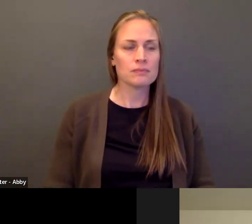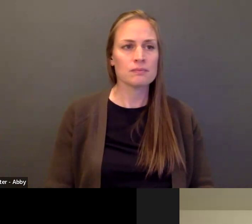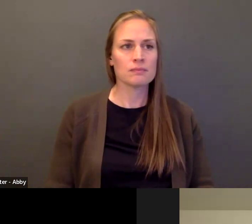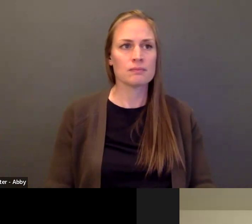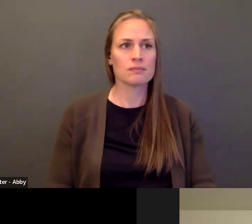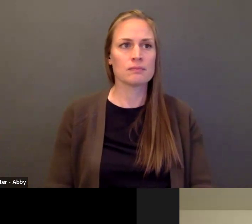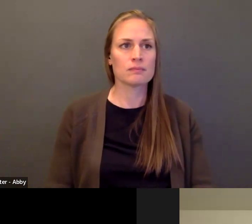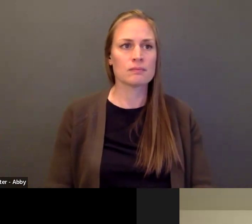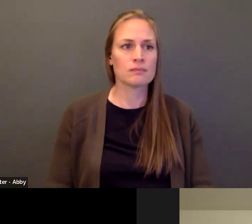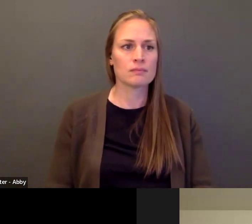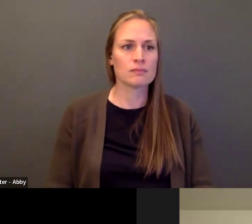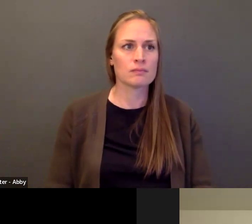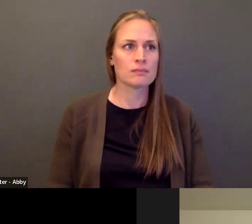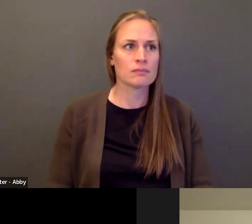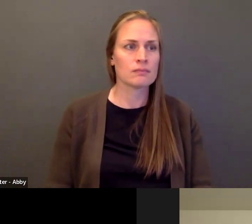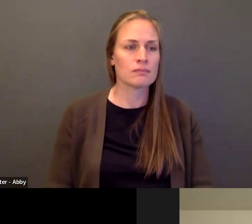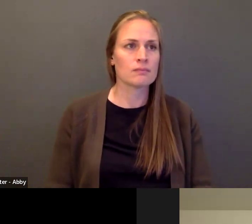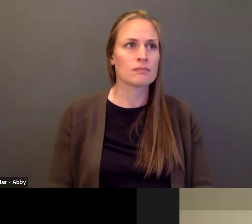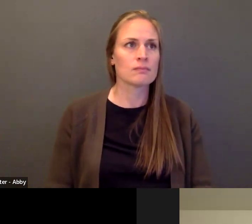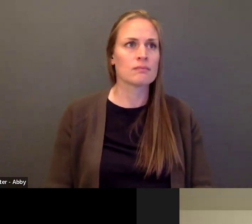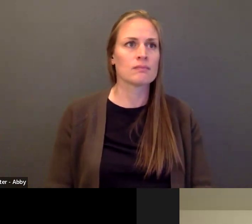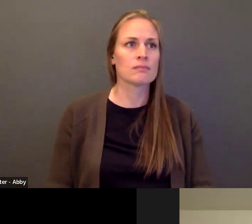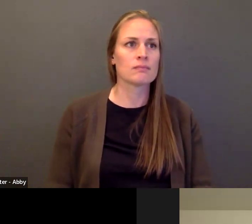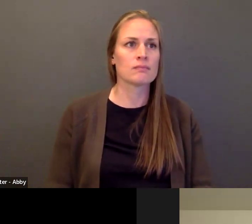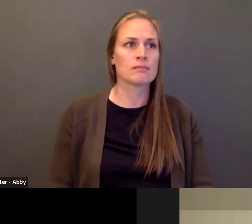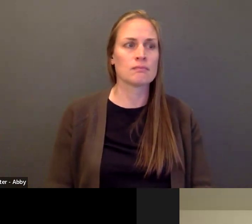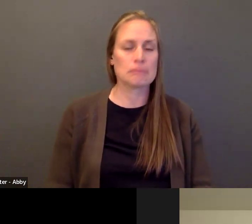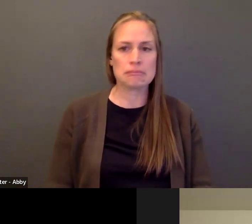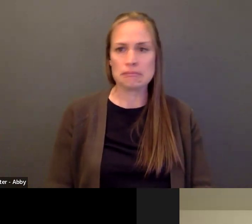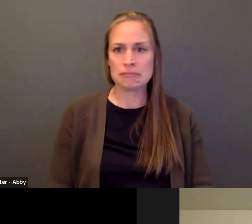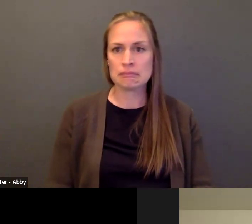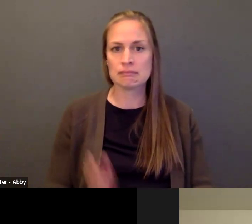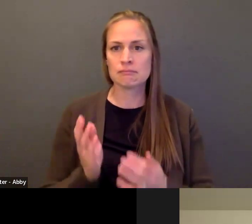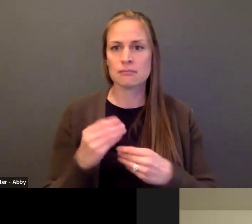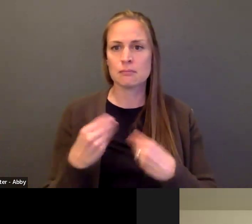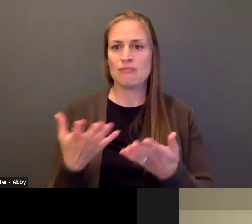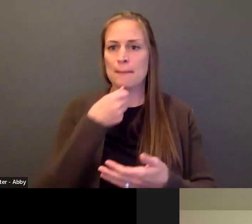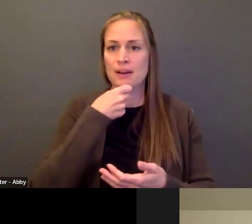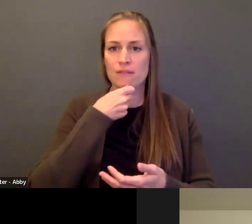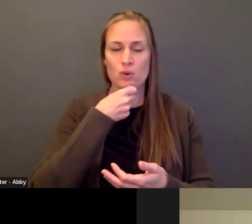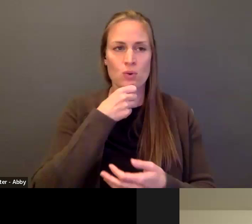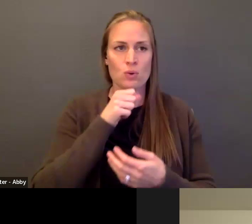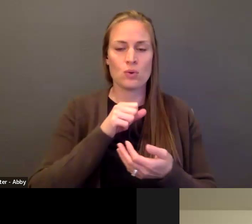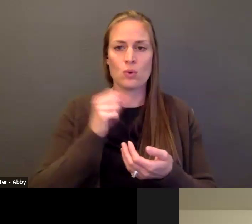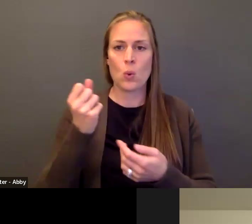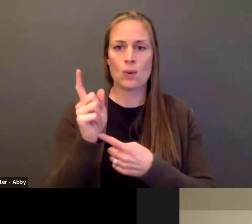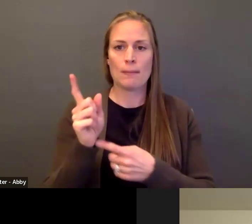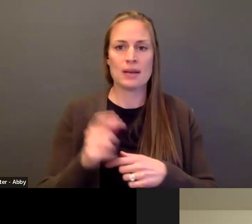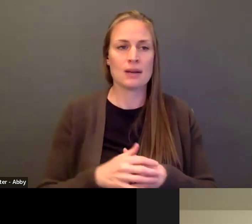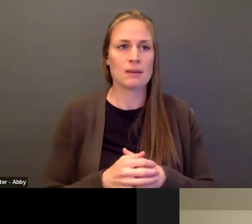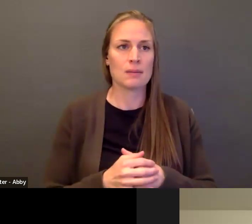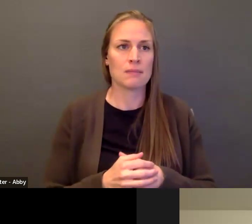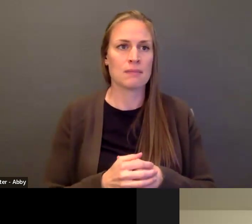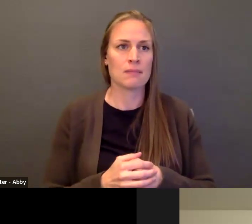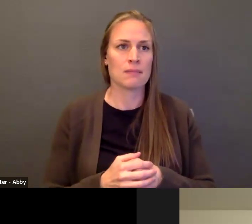Michelle, are you? Sure. I'm gonna grab a mic and get in front of you. We can hear